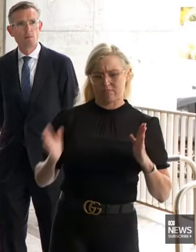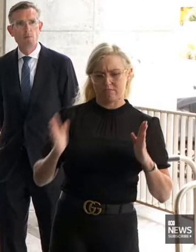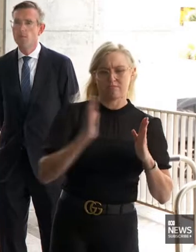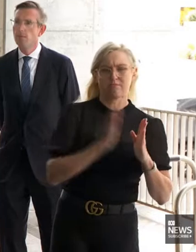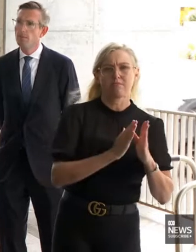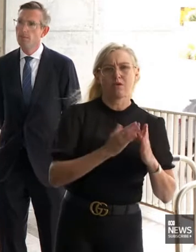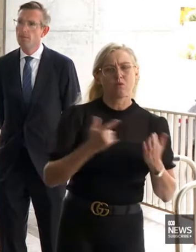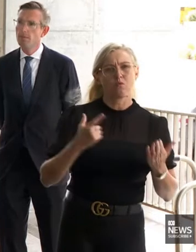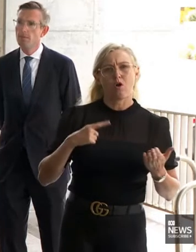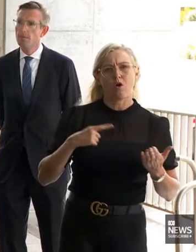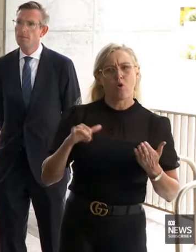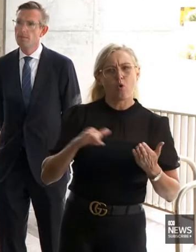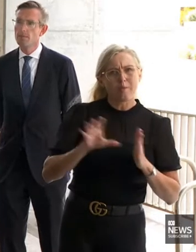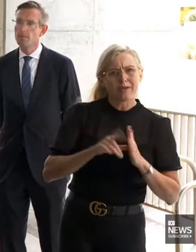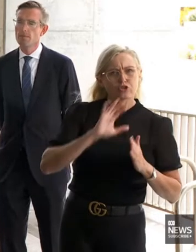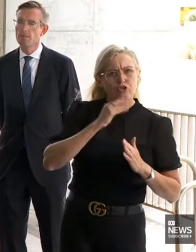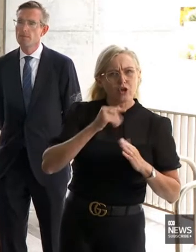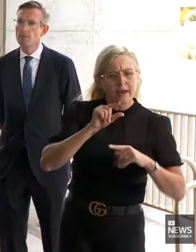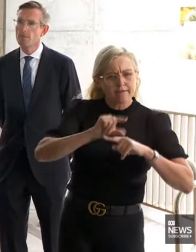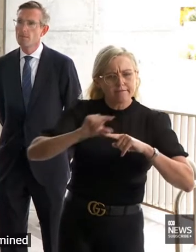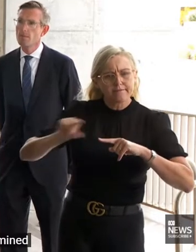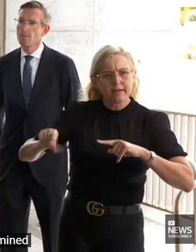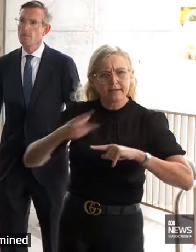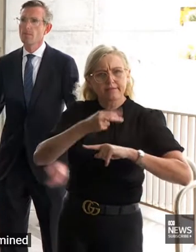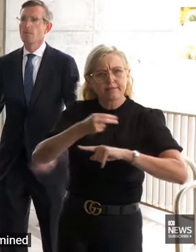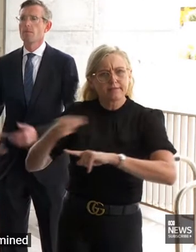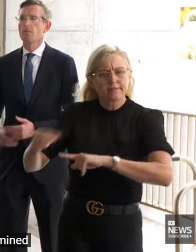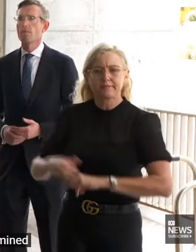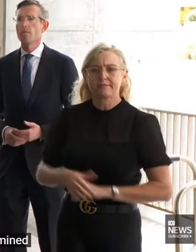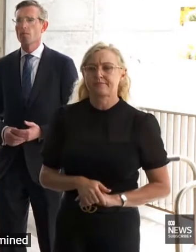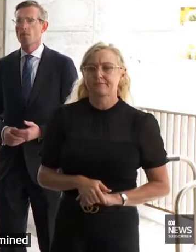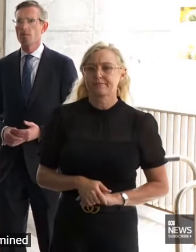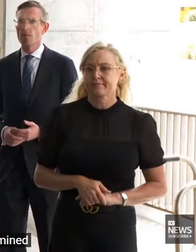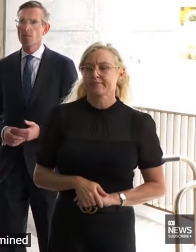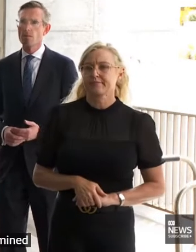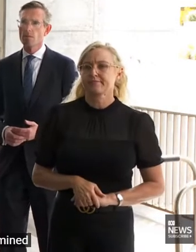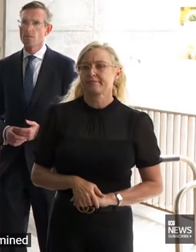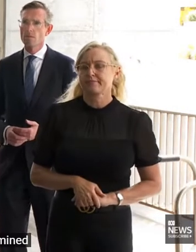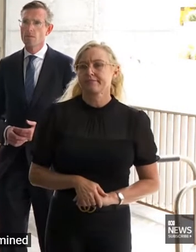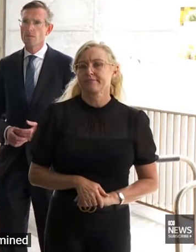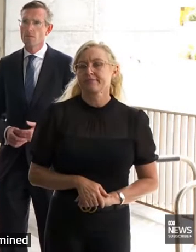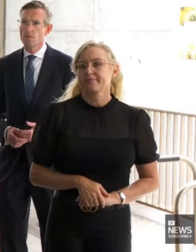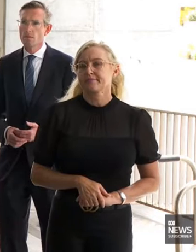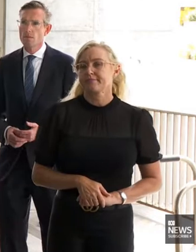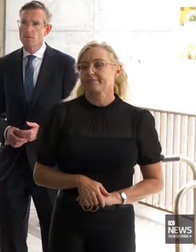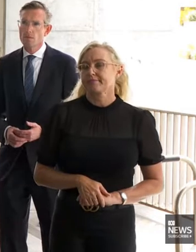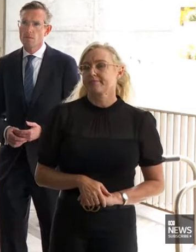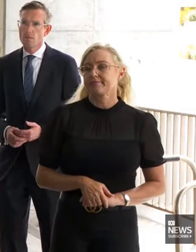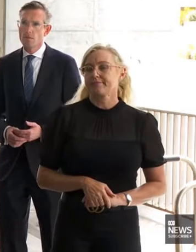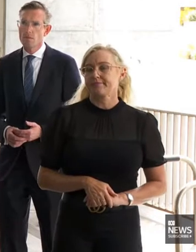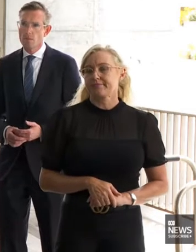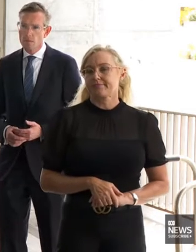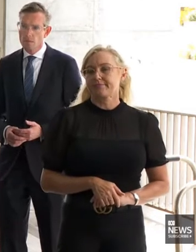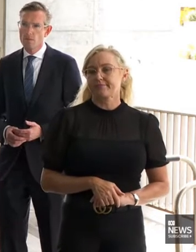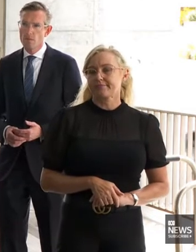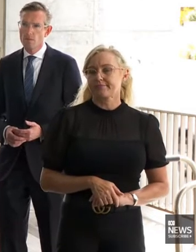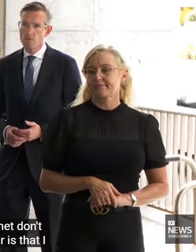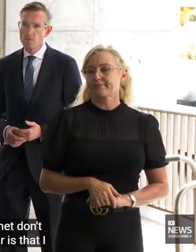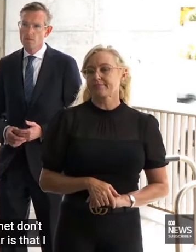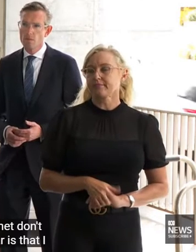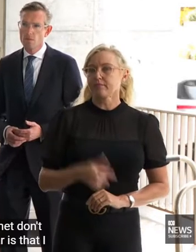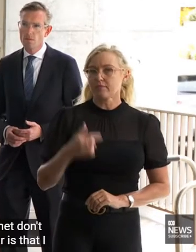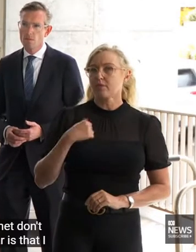rollout issue? Well, look, that's been determined by the National Cabinet. I've already made very clear, Liz, that I would like to